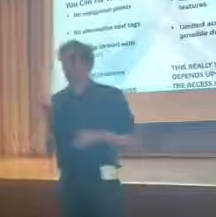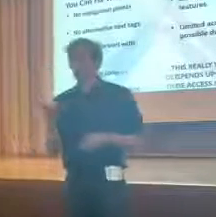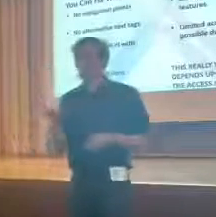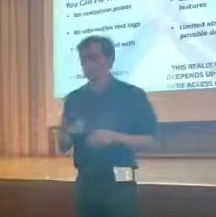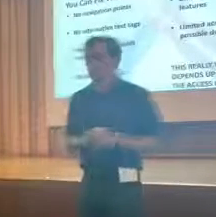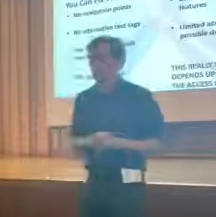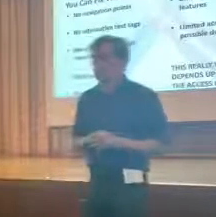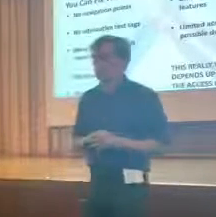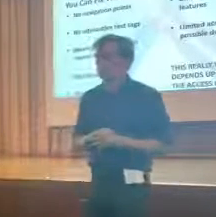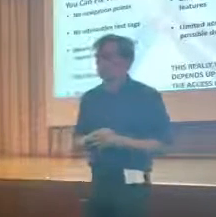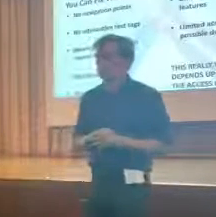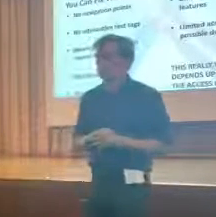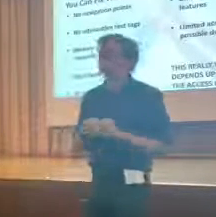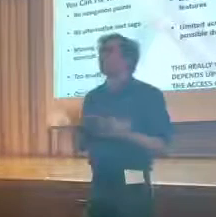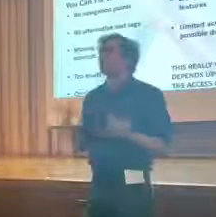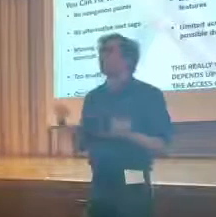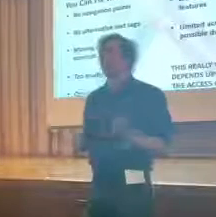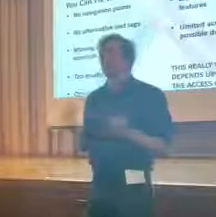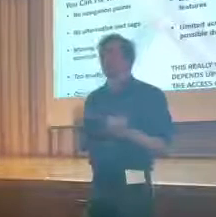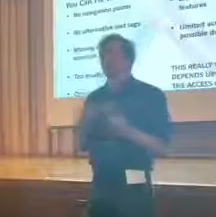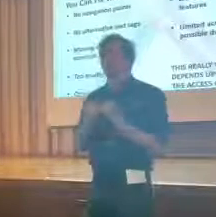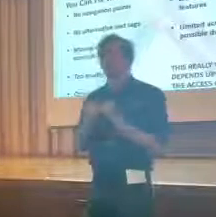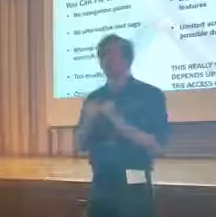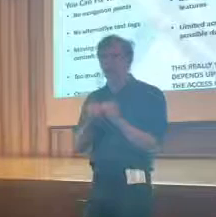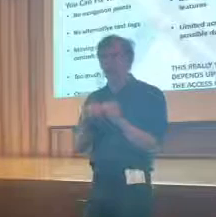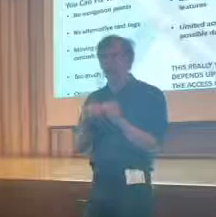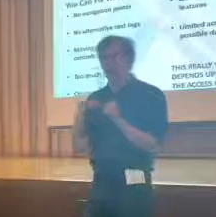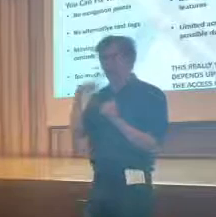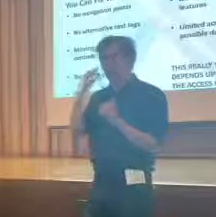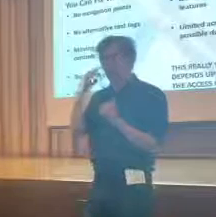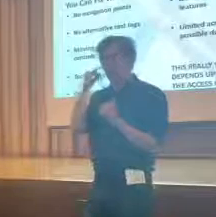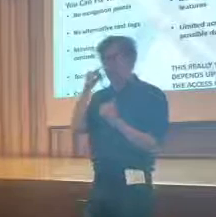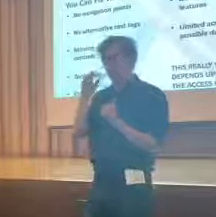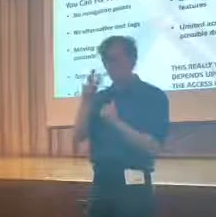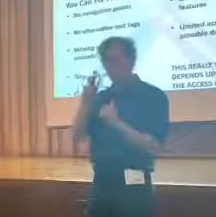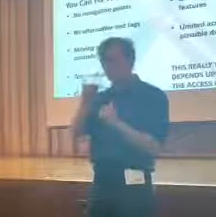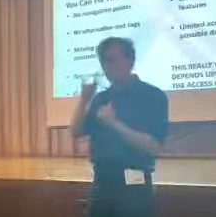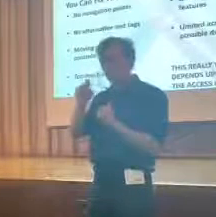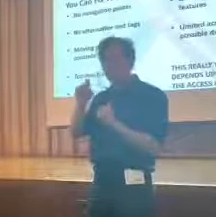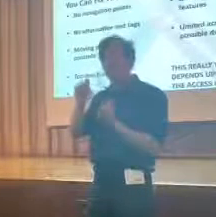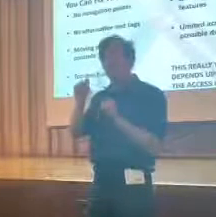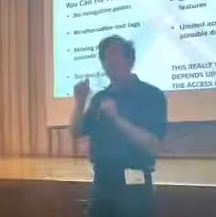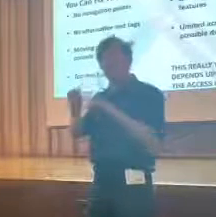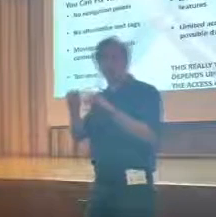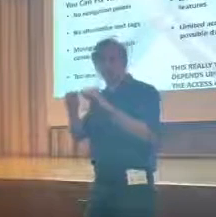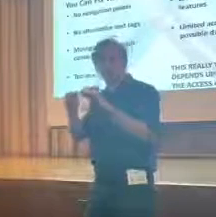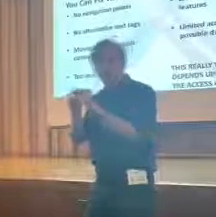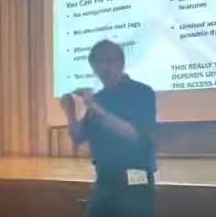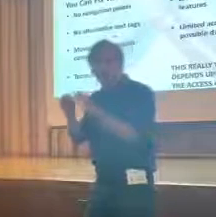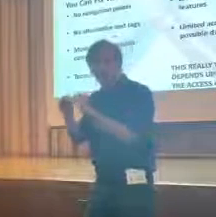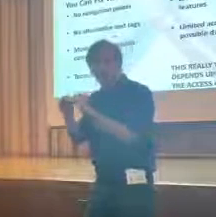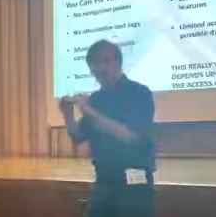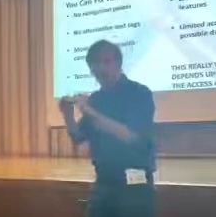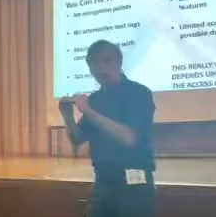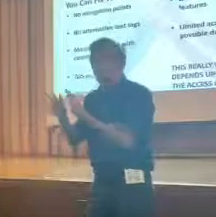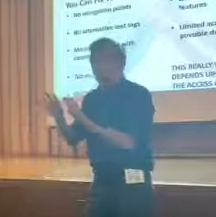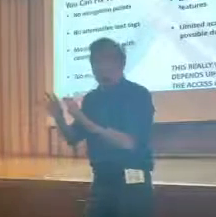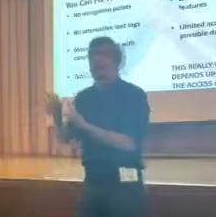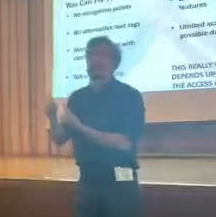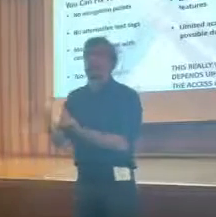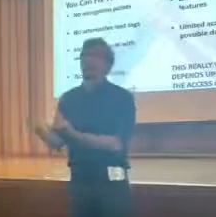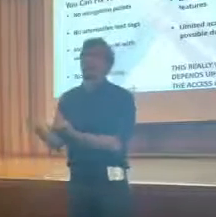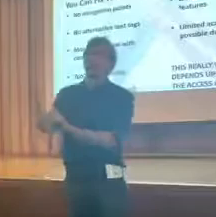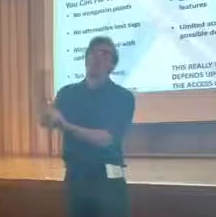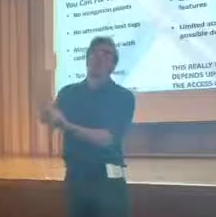know when to fix a website and when to start over? So before I came here, I consulted Suan Rodriguez,